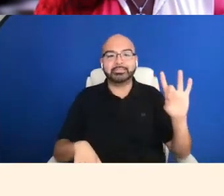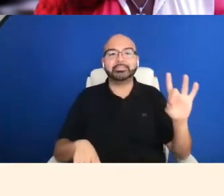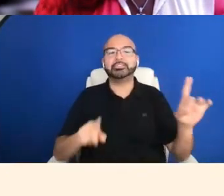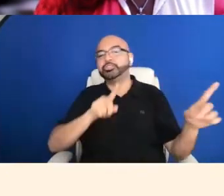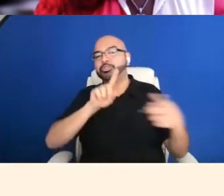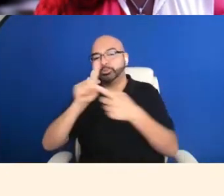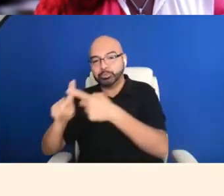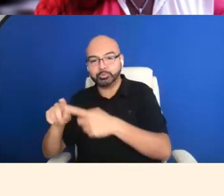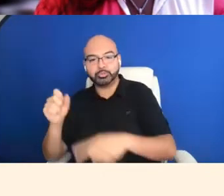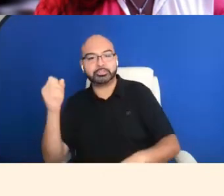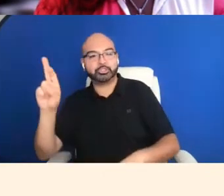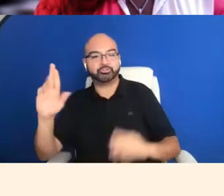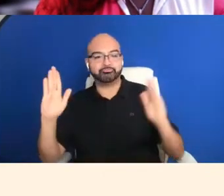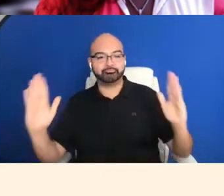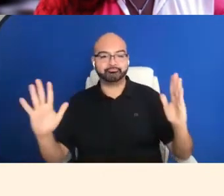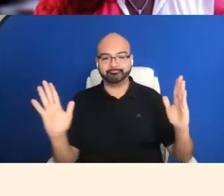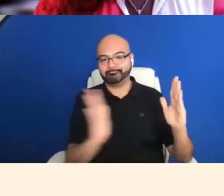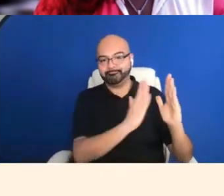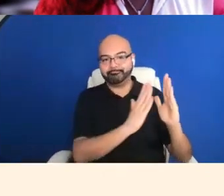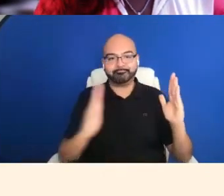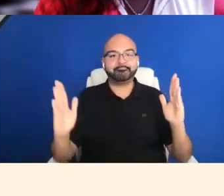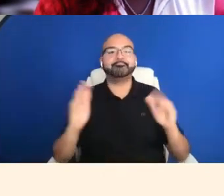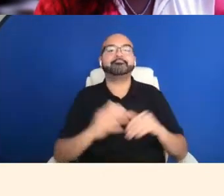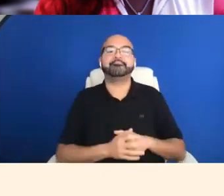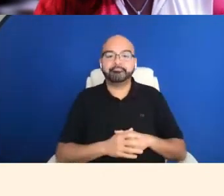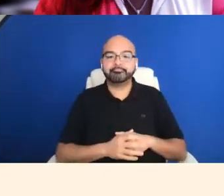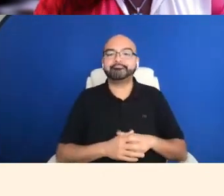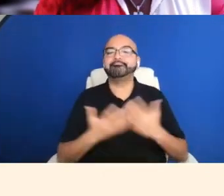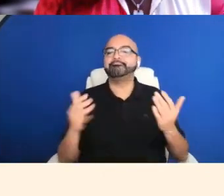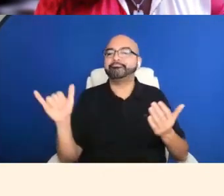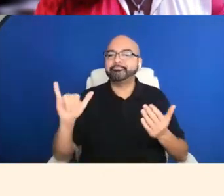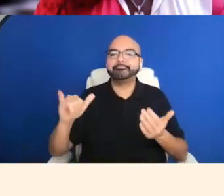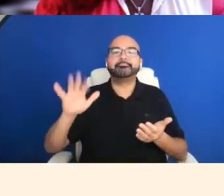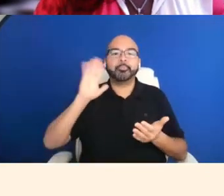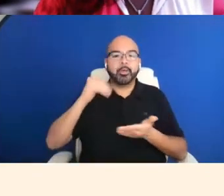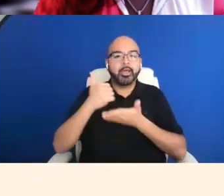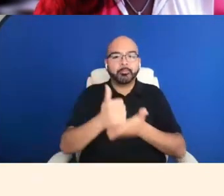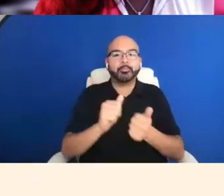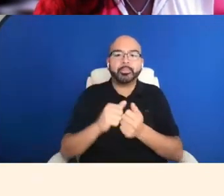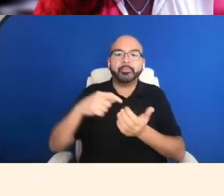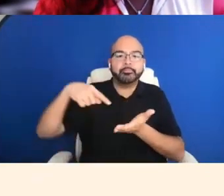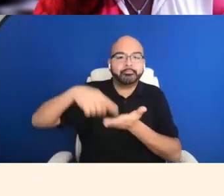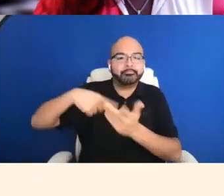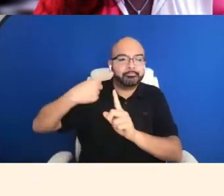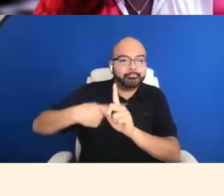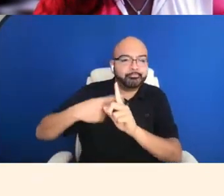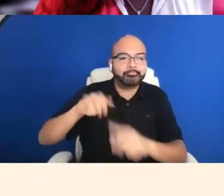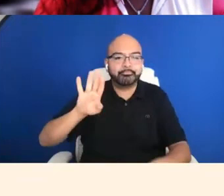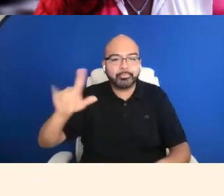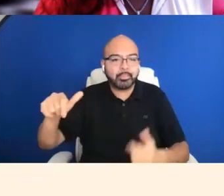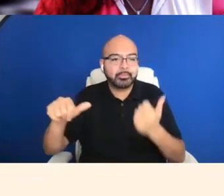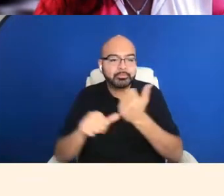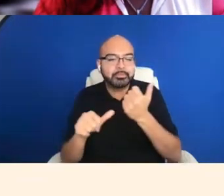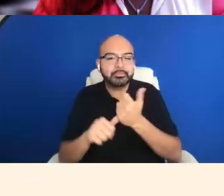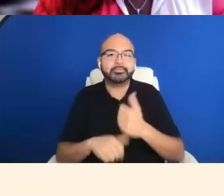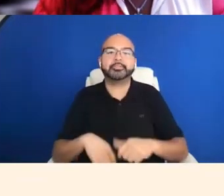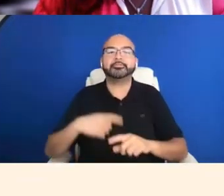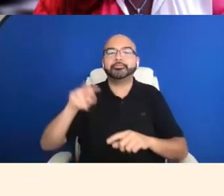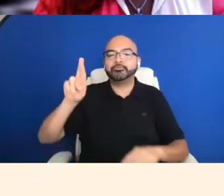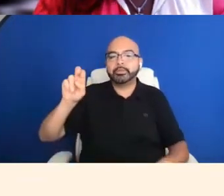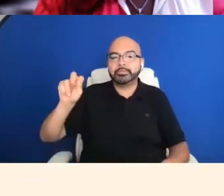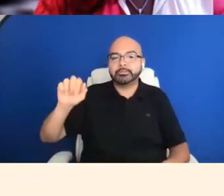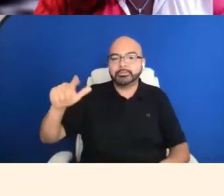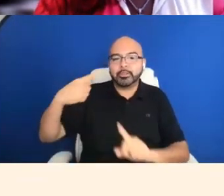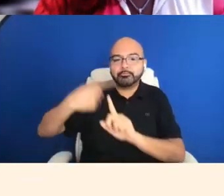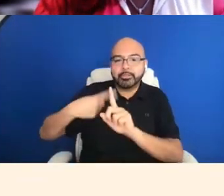We also do bill assistance and rental assistance, first month and security.